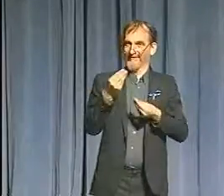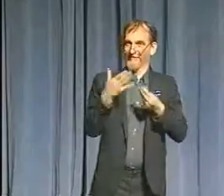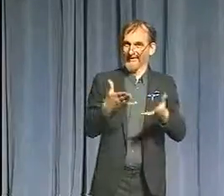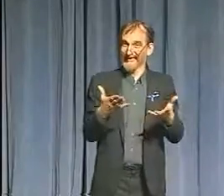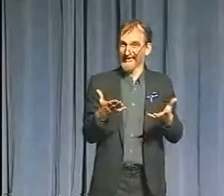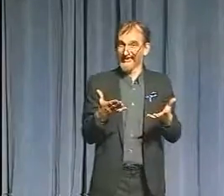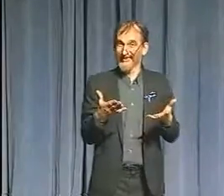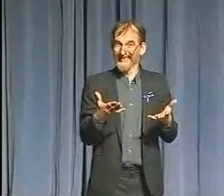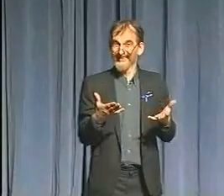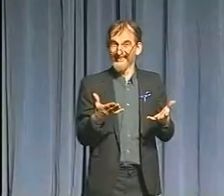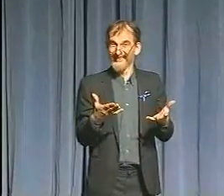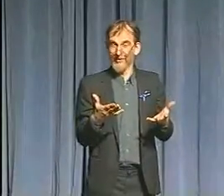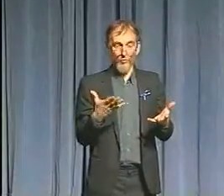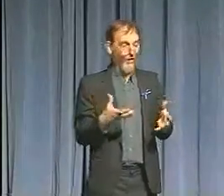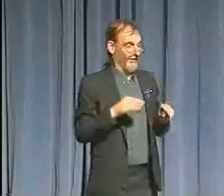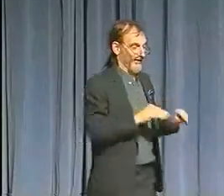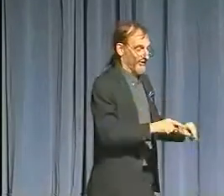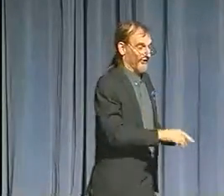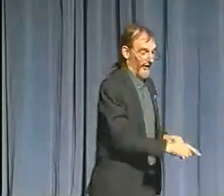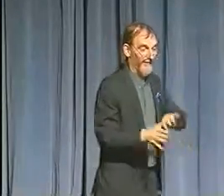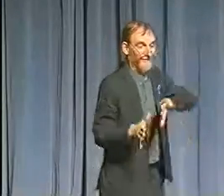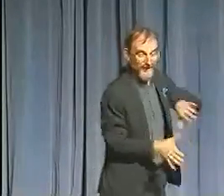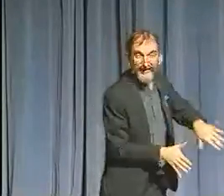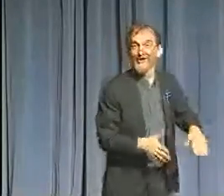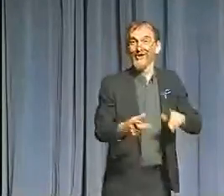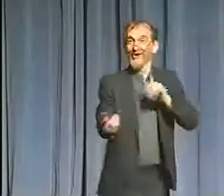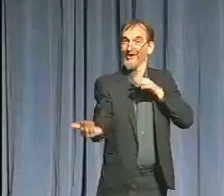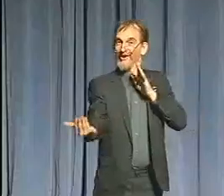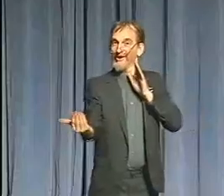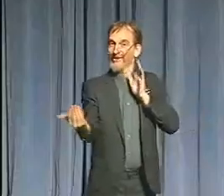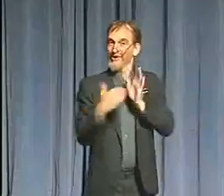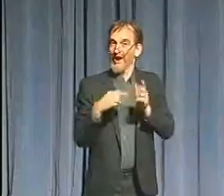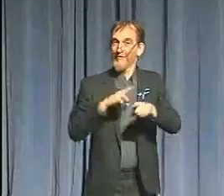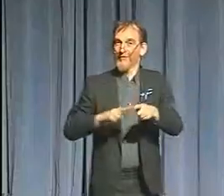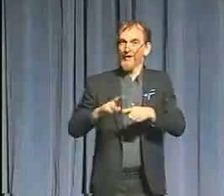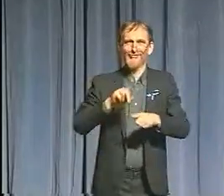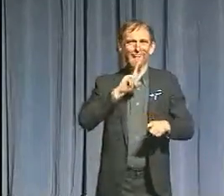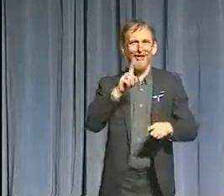to 11 the information that we're now giving them in the universities.